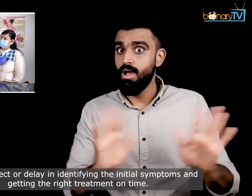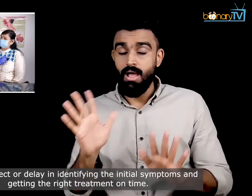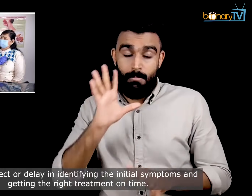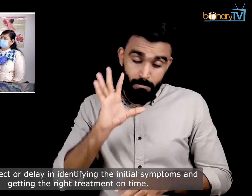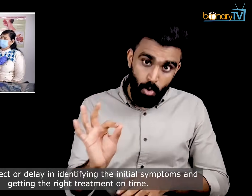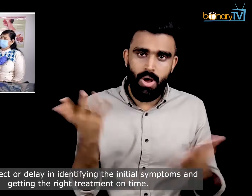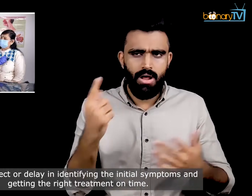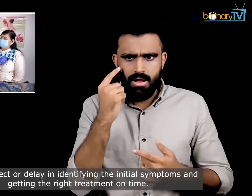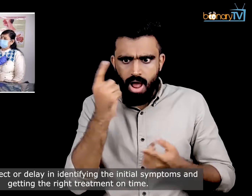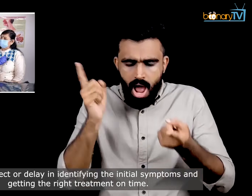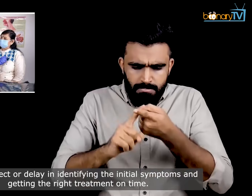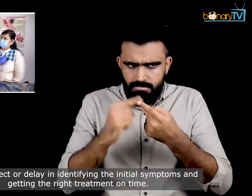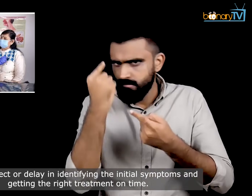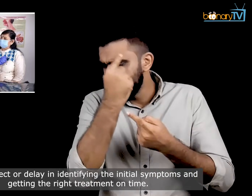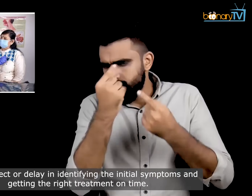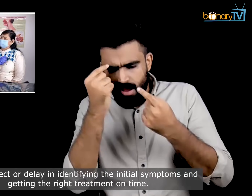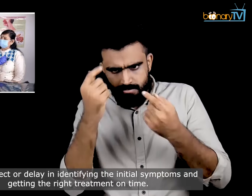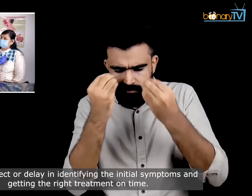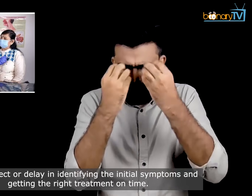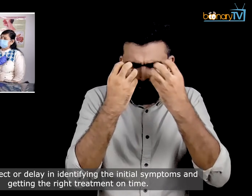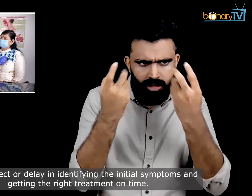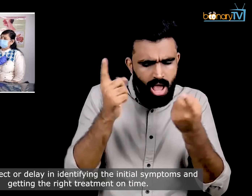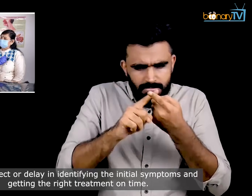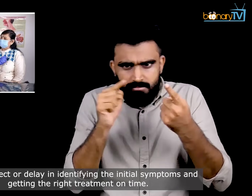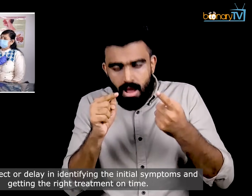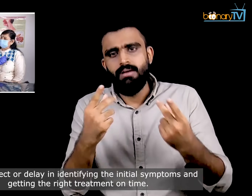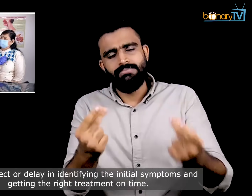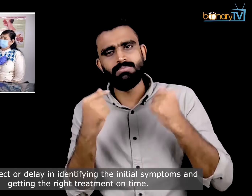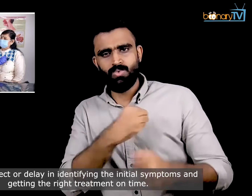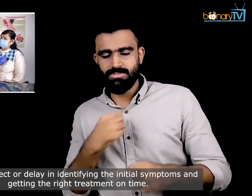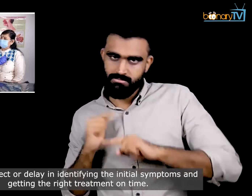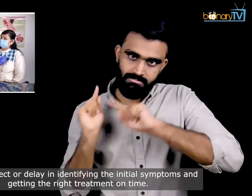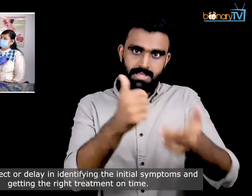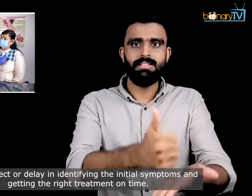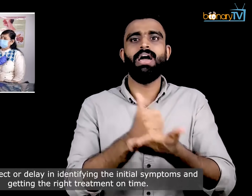or delay in identifying the initial symptoms and getting the right treatment on time.